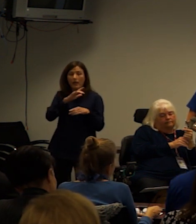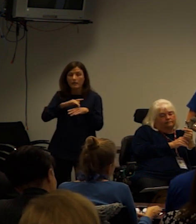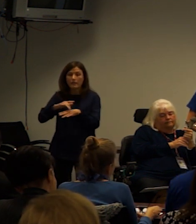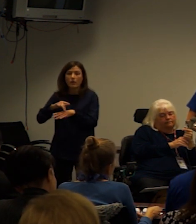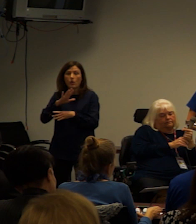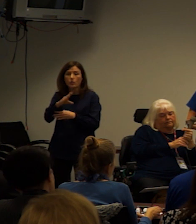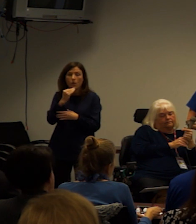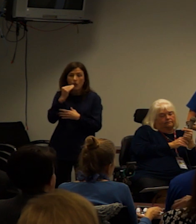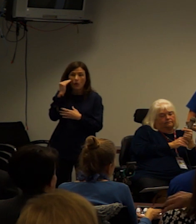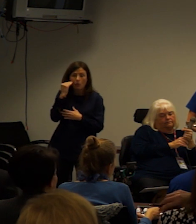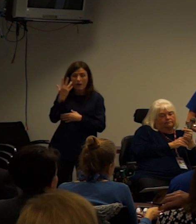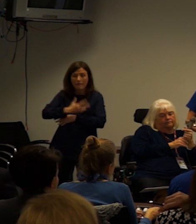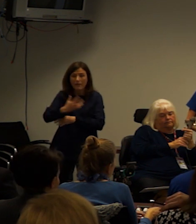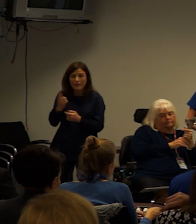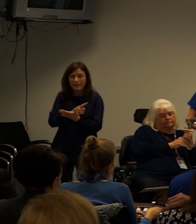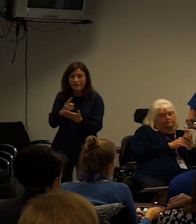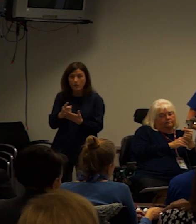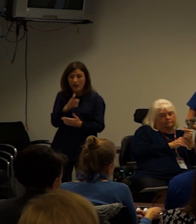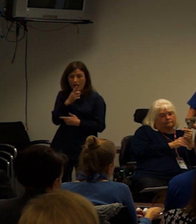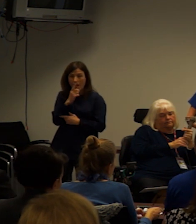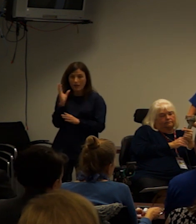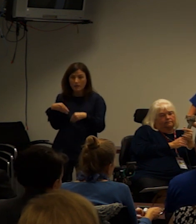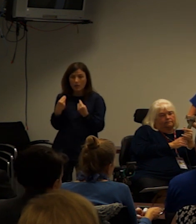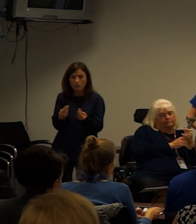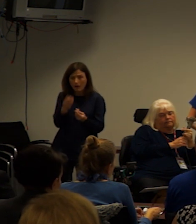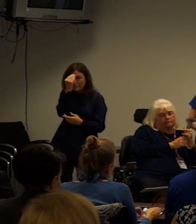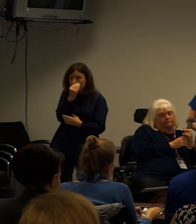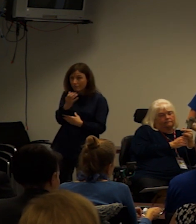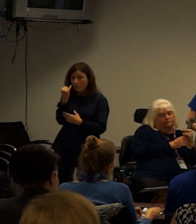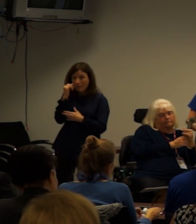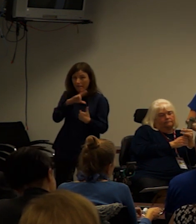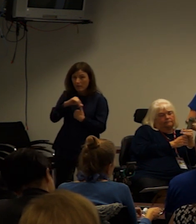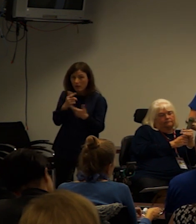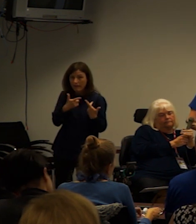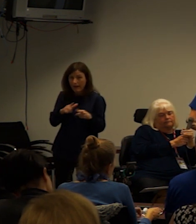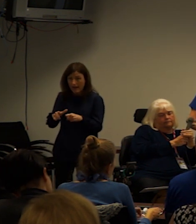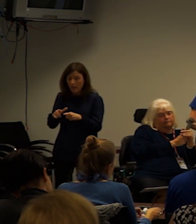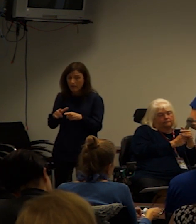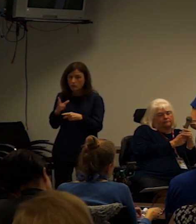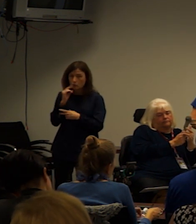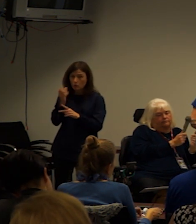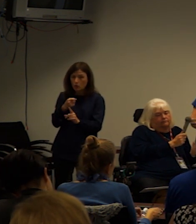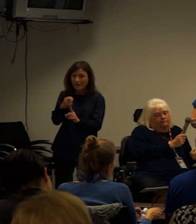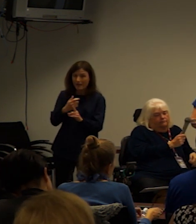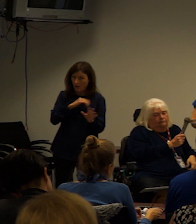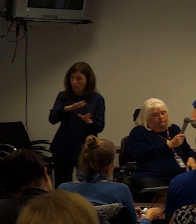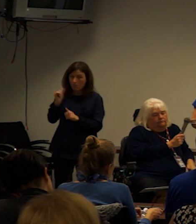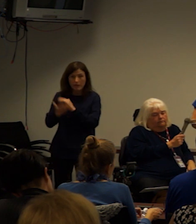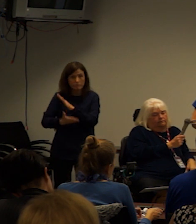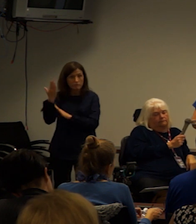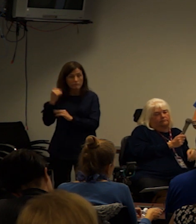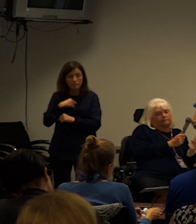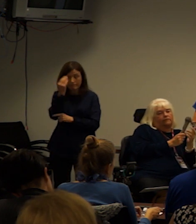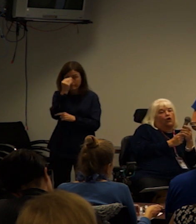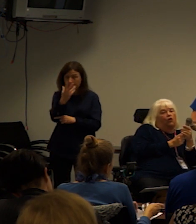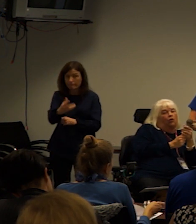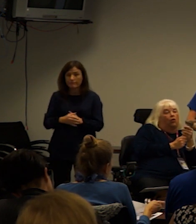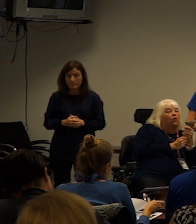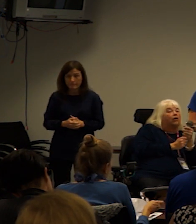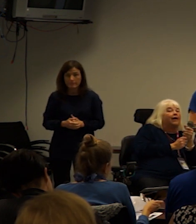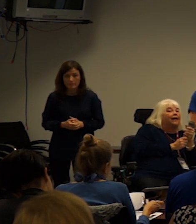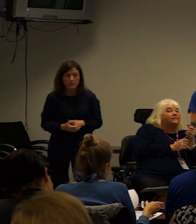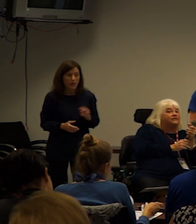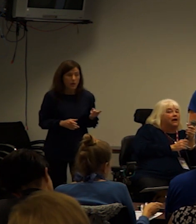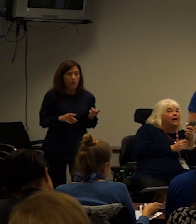with lunch, let them know, hey, by the way, if there's a hurricane in the Gulf or something like that, I'm leaving, okay? All